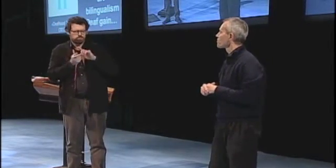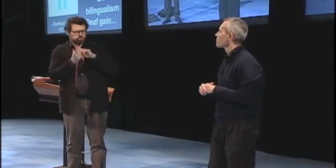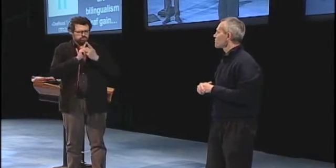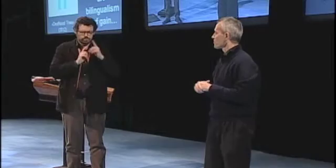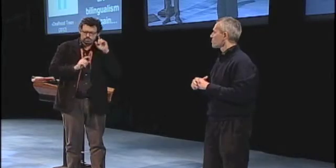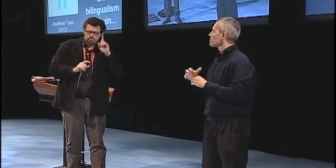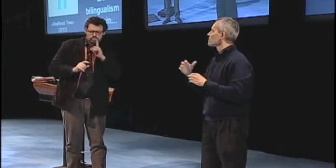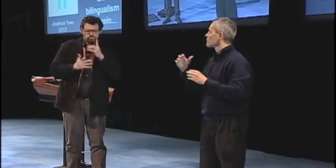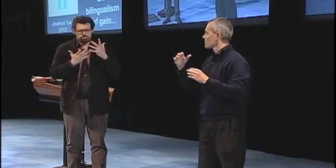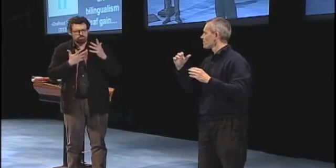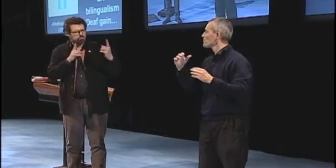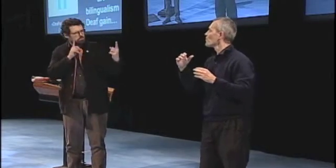Yeah.